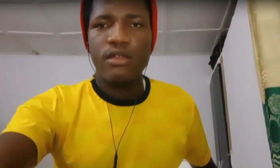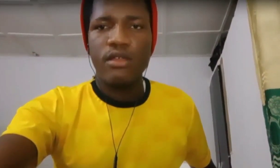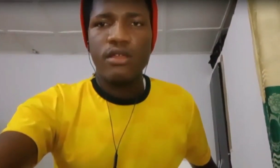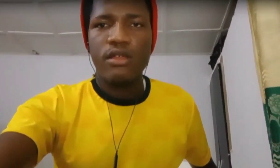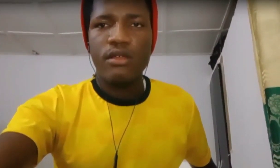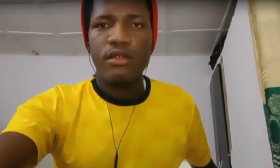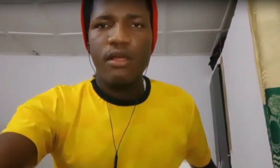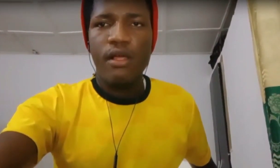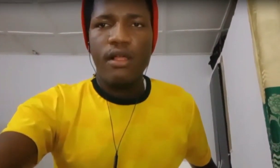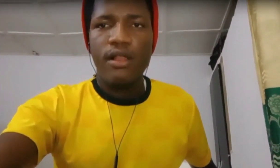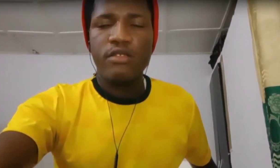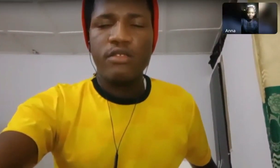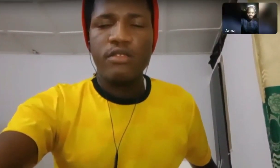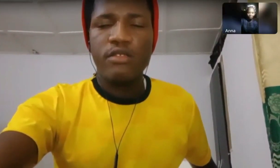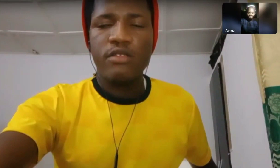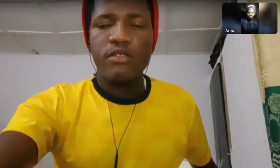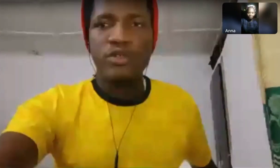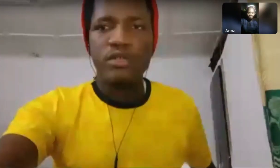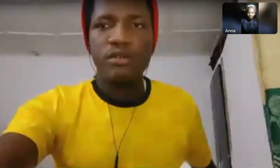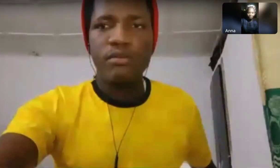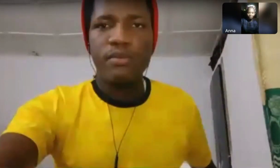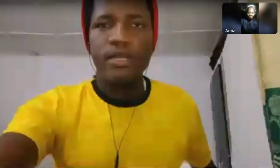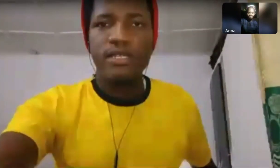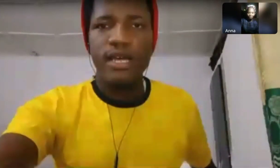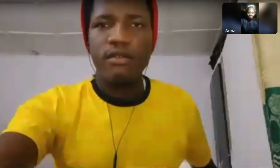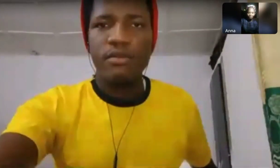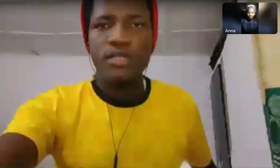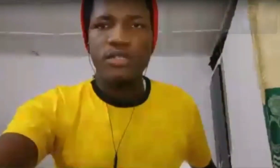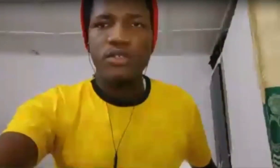Let's pick Hannah Adetuyi. Please, admins, unmute.